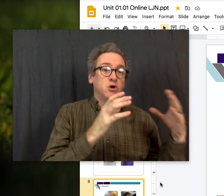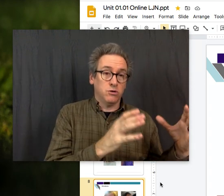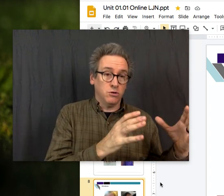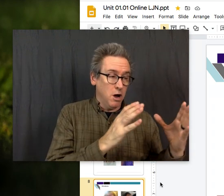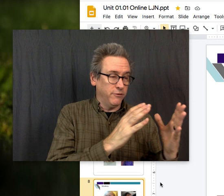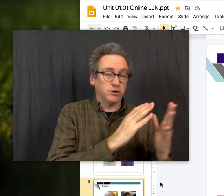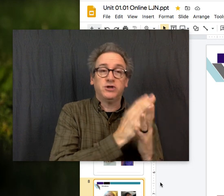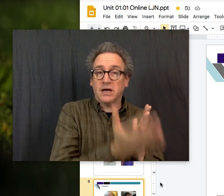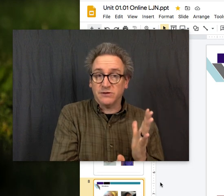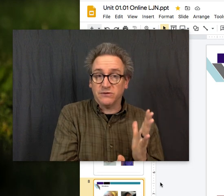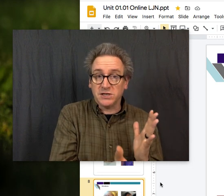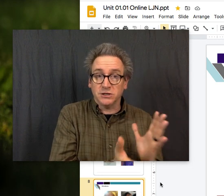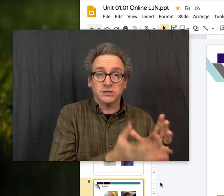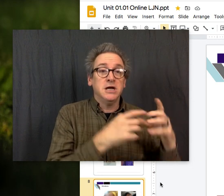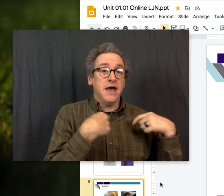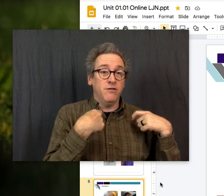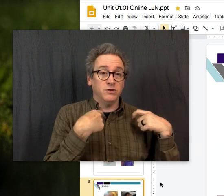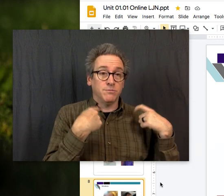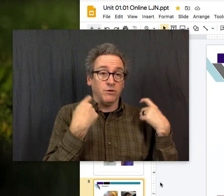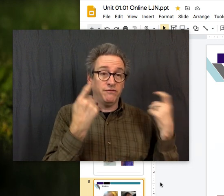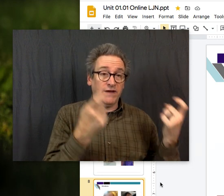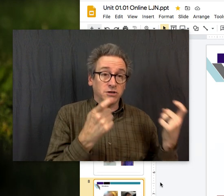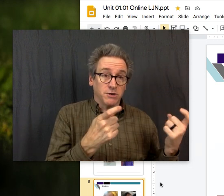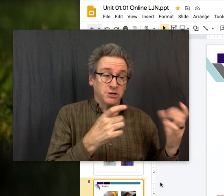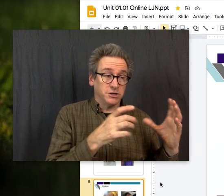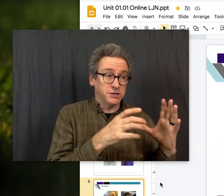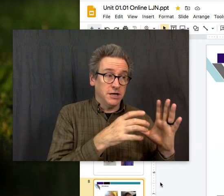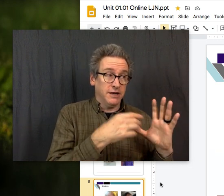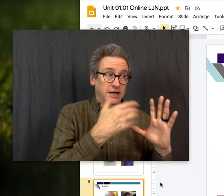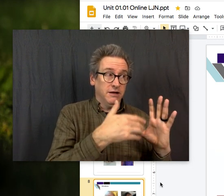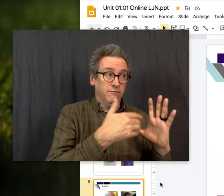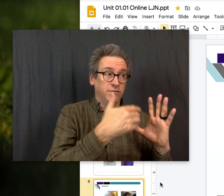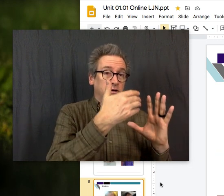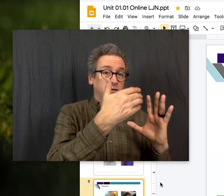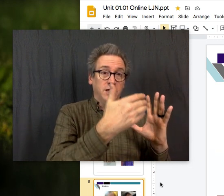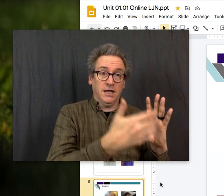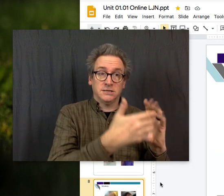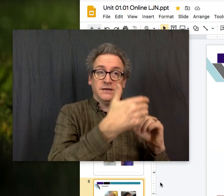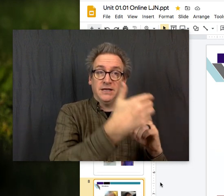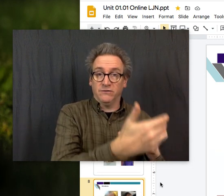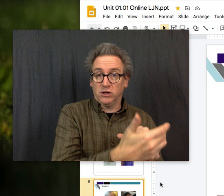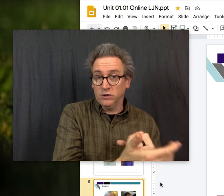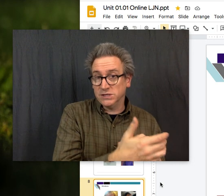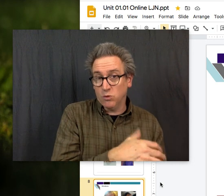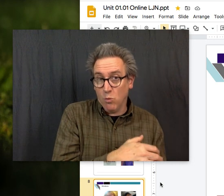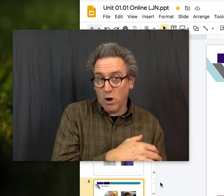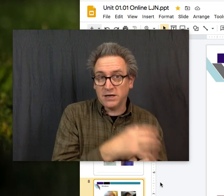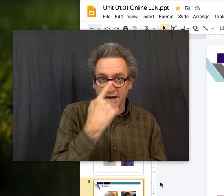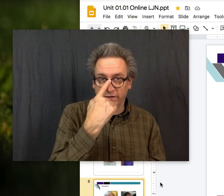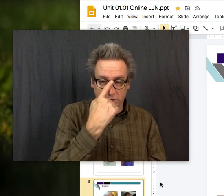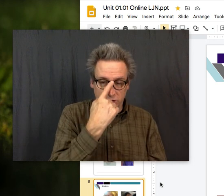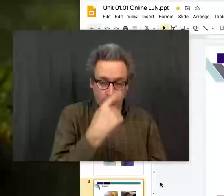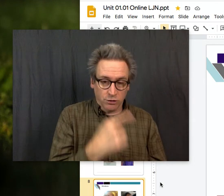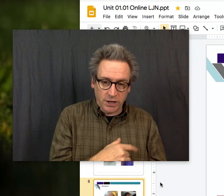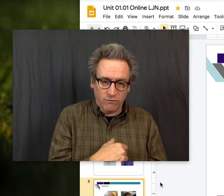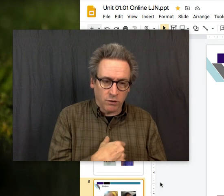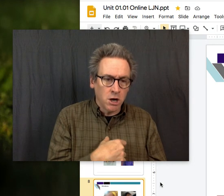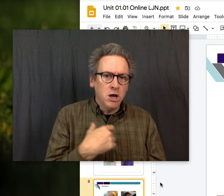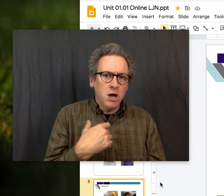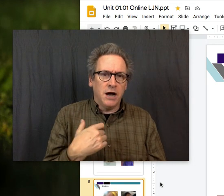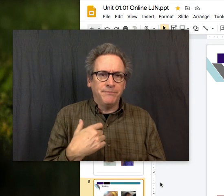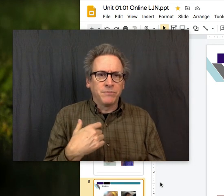So there are two types of questions, and those are both facial expressions that give the hint and give the clue as to what kind of answer you're looking